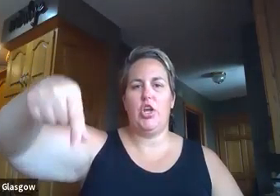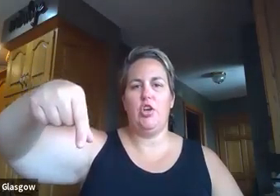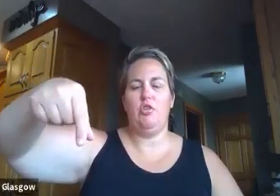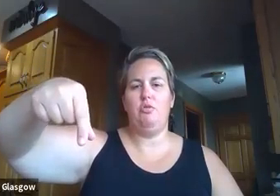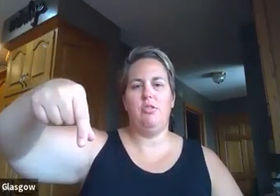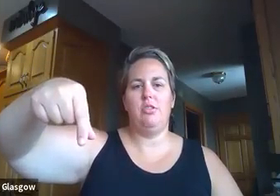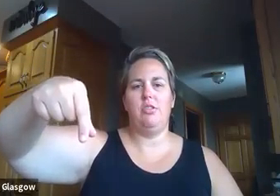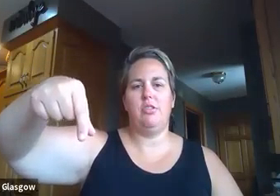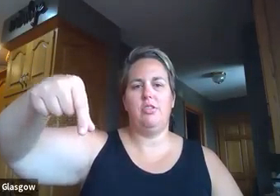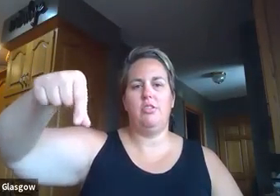Q,